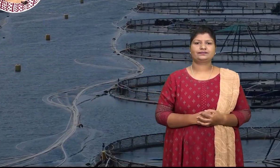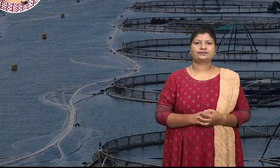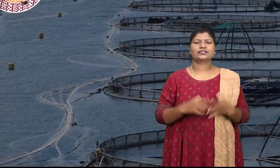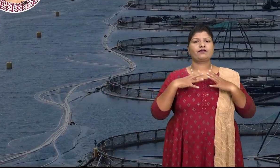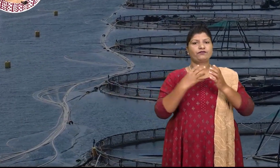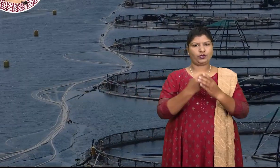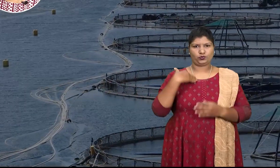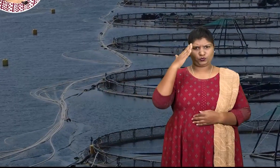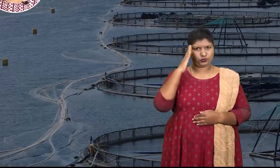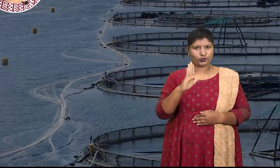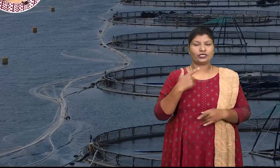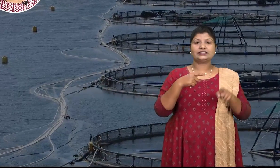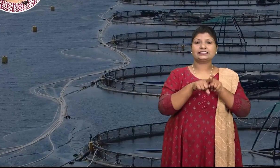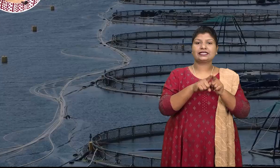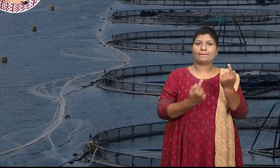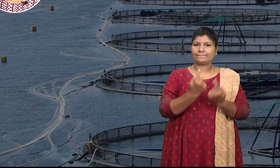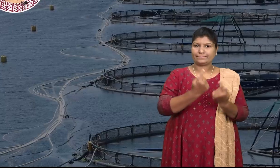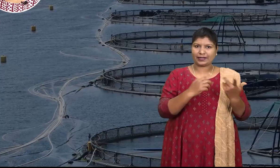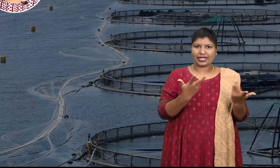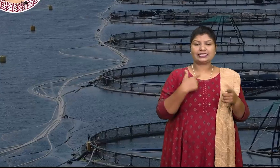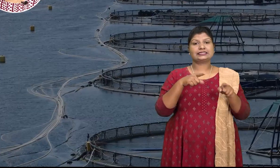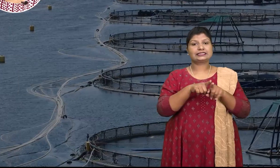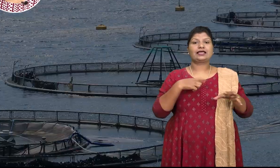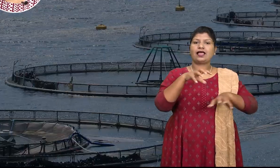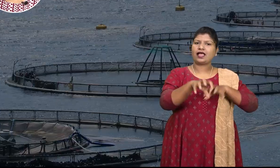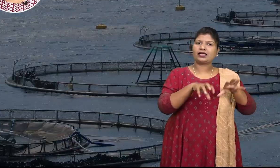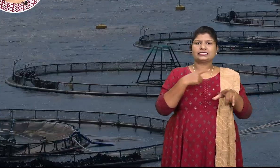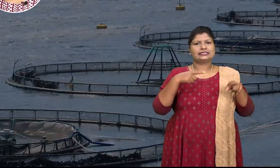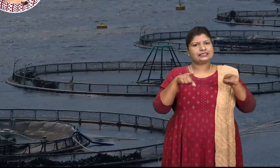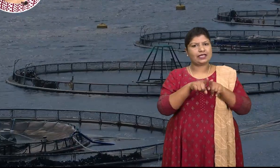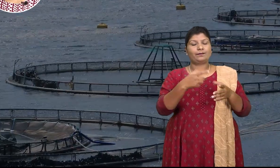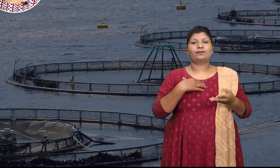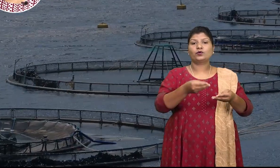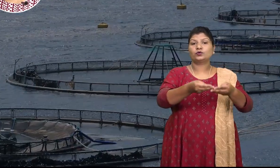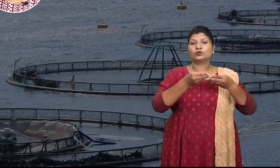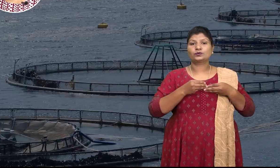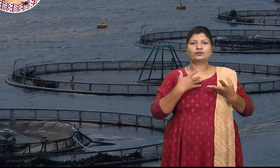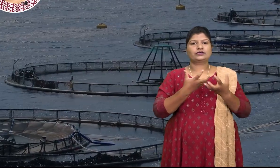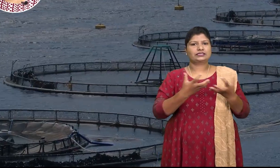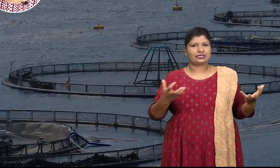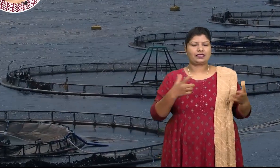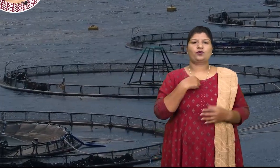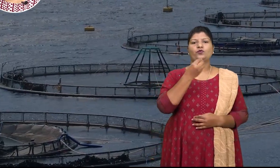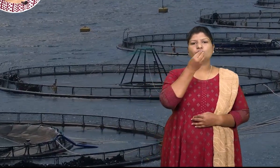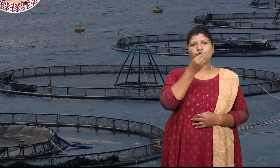We know that like plants, animals are also source of food.